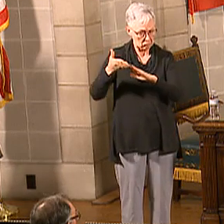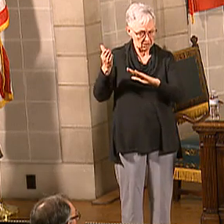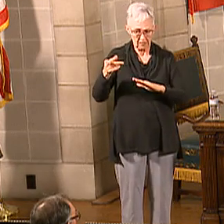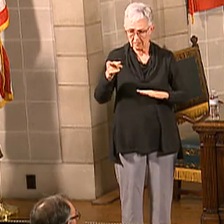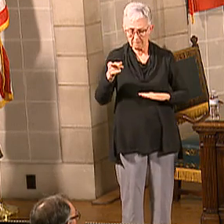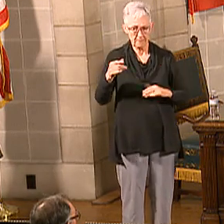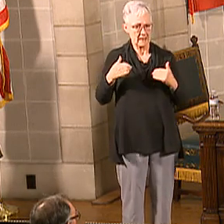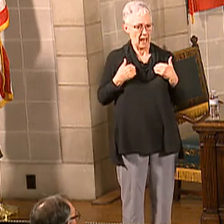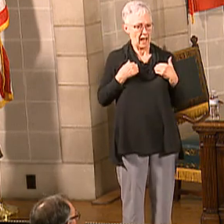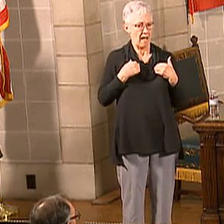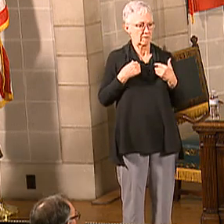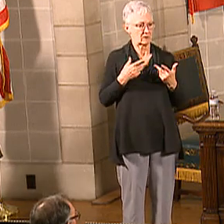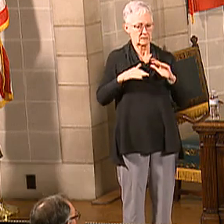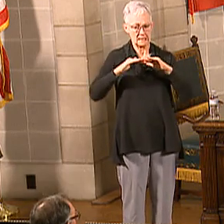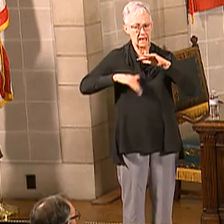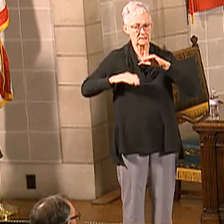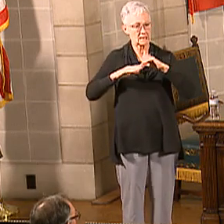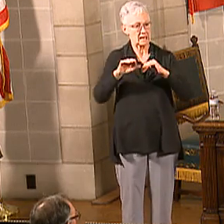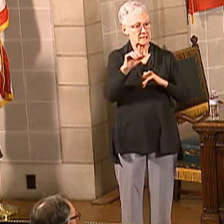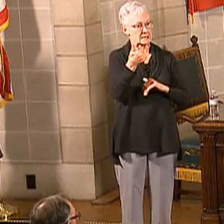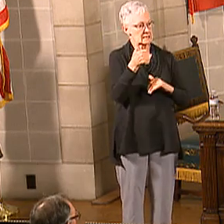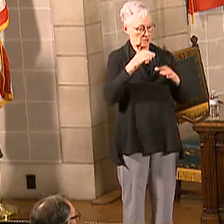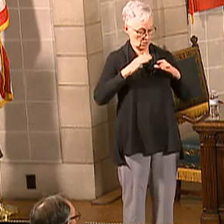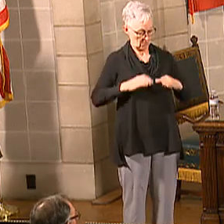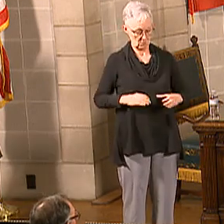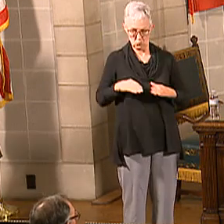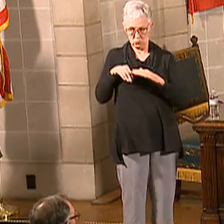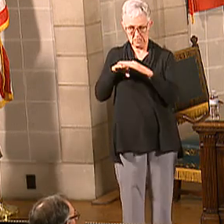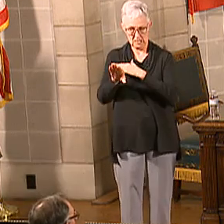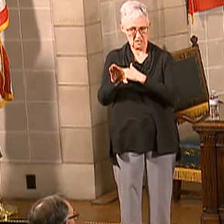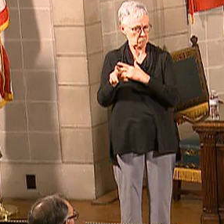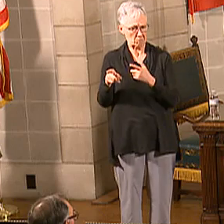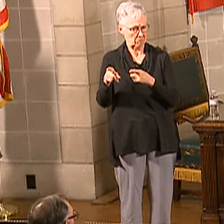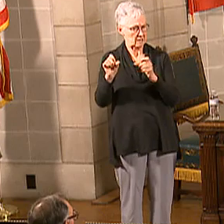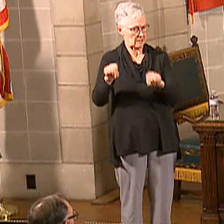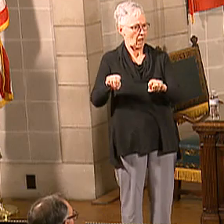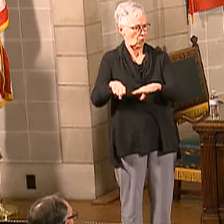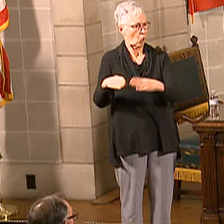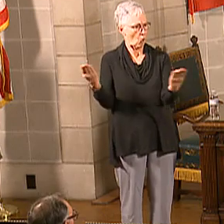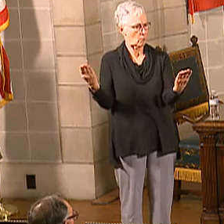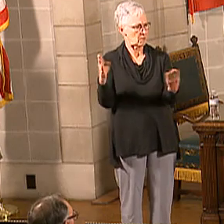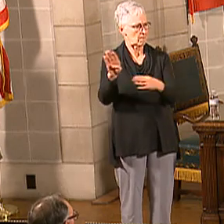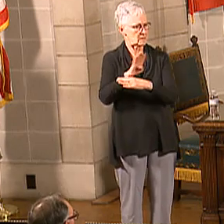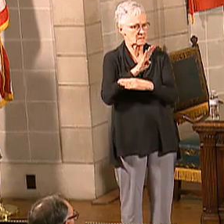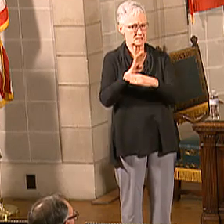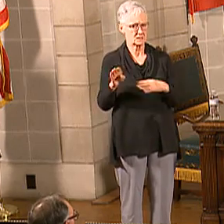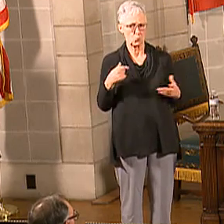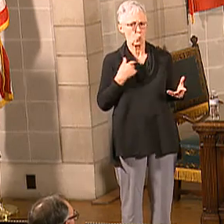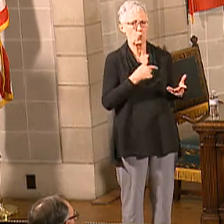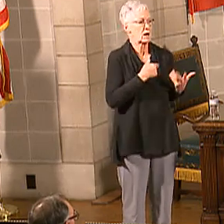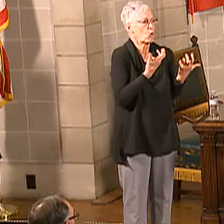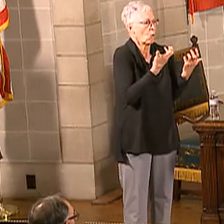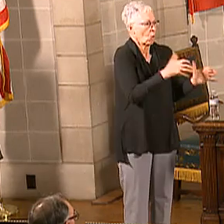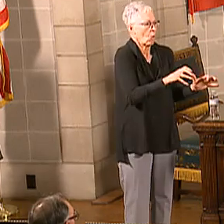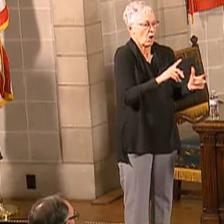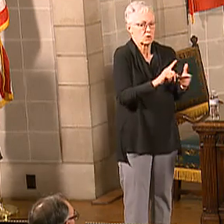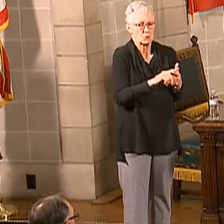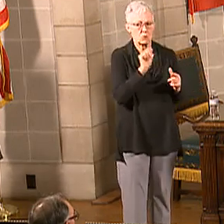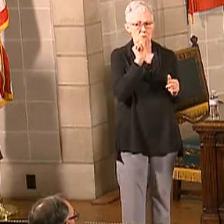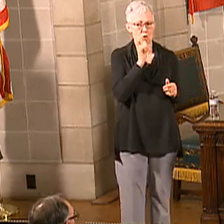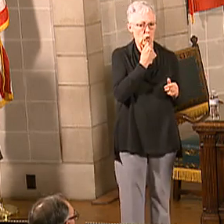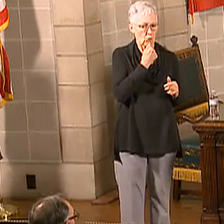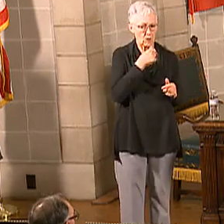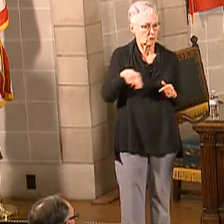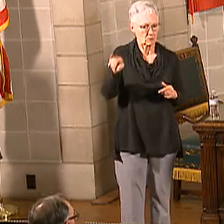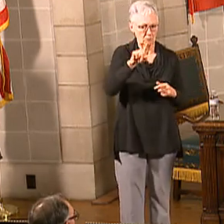10 or fewer customers in it, that gets at your goal of keeping to 10 people or less. The goal is not to shut down businesses. The goal is to stop the spread of